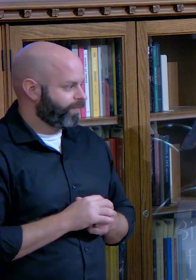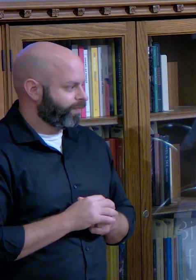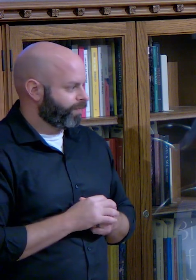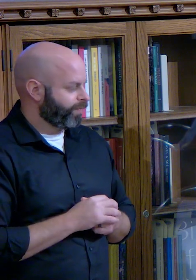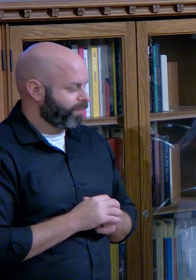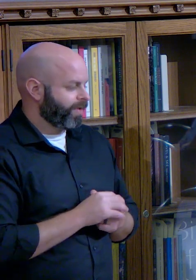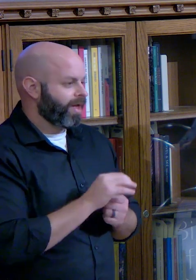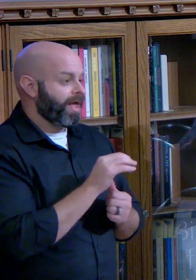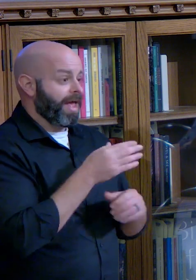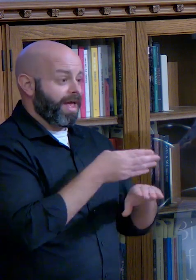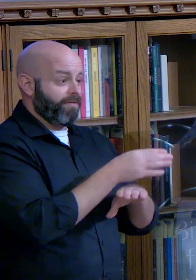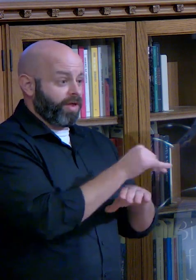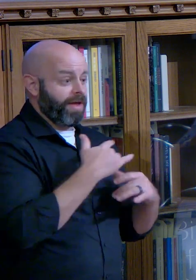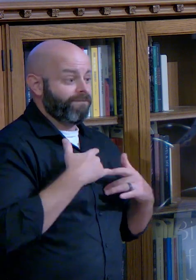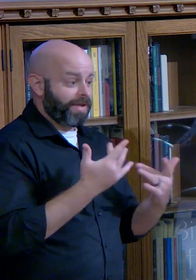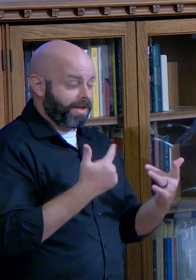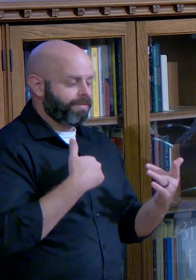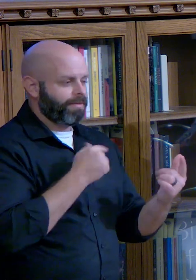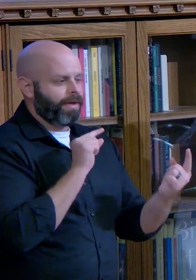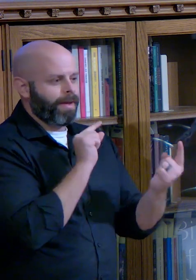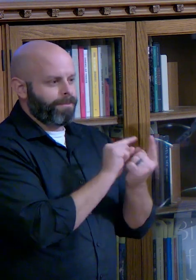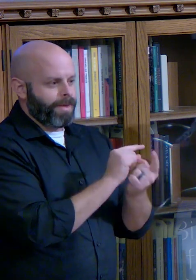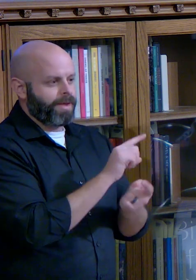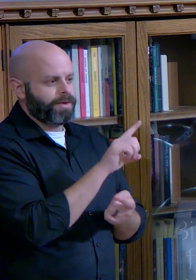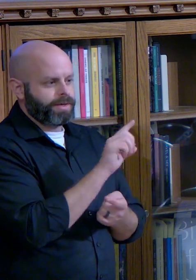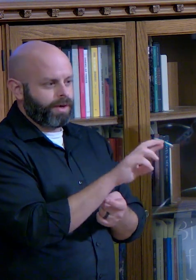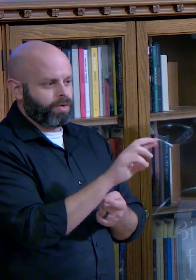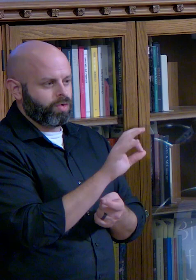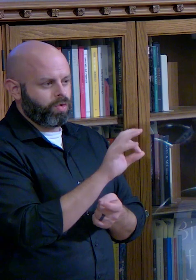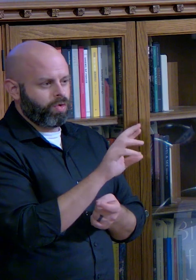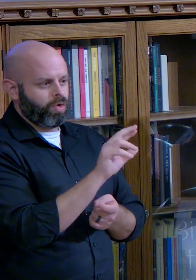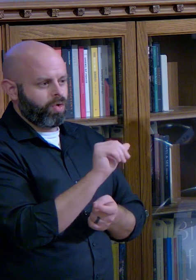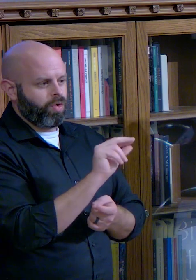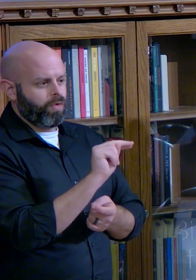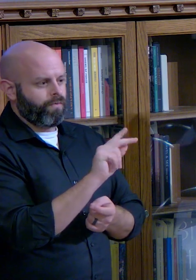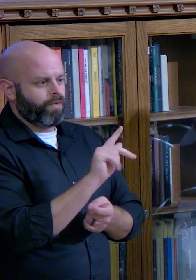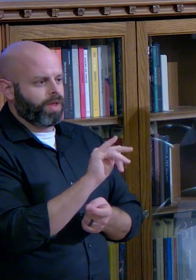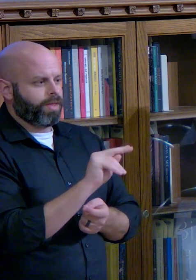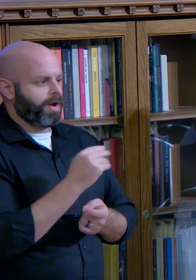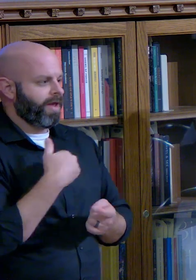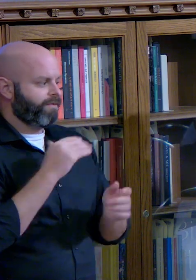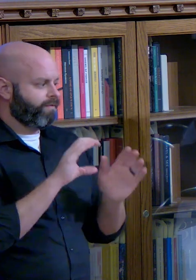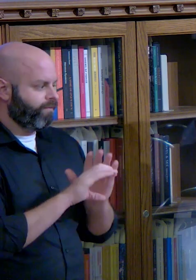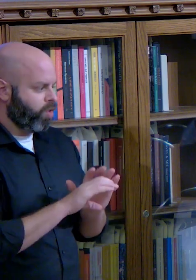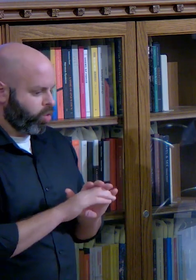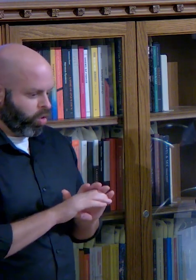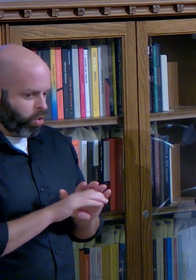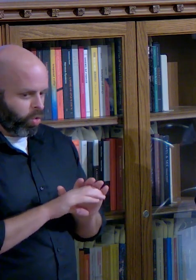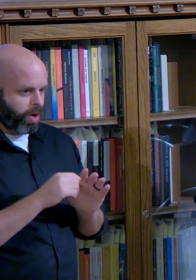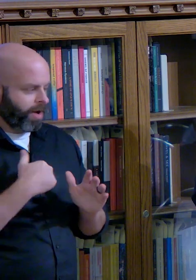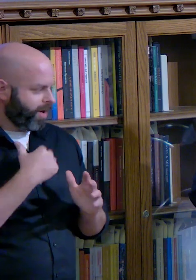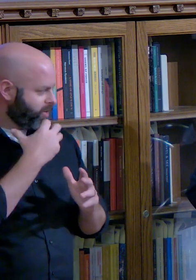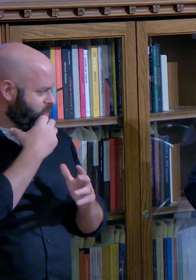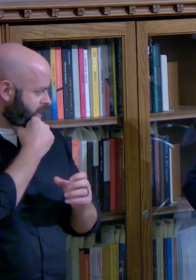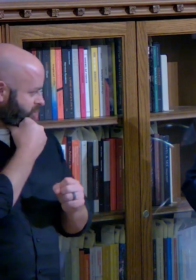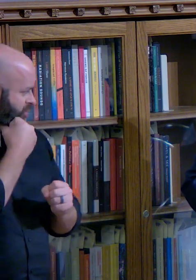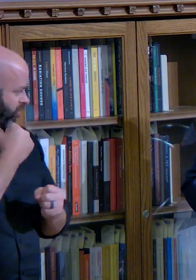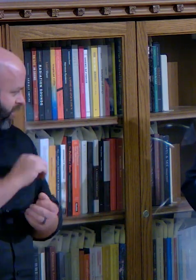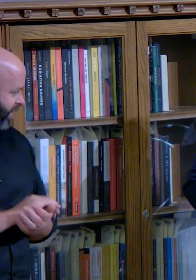able to meet Dr Franklin and I have this photo which I